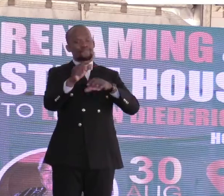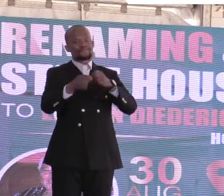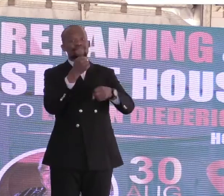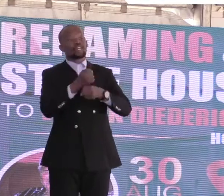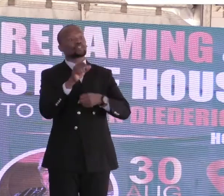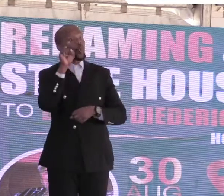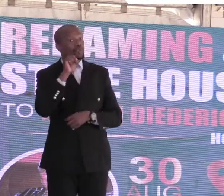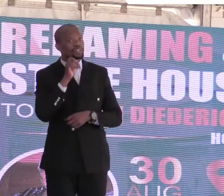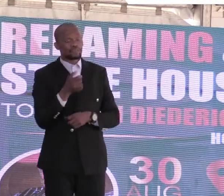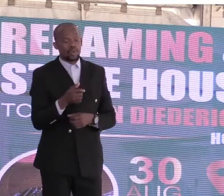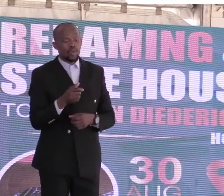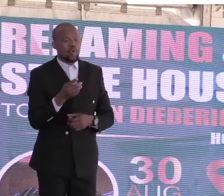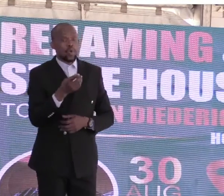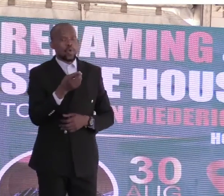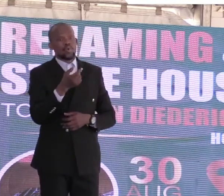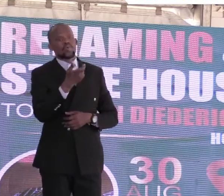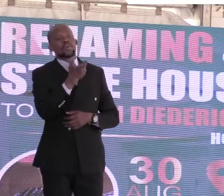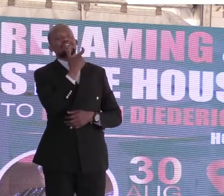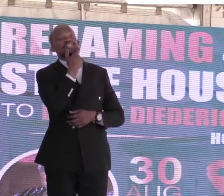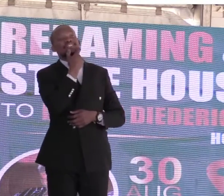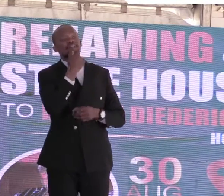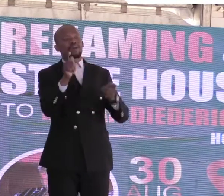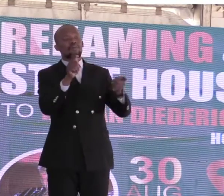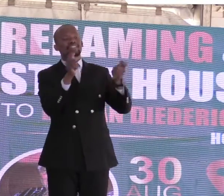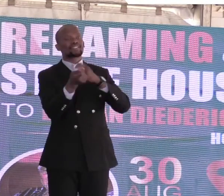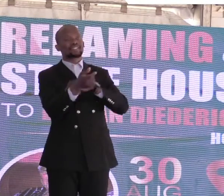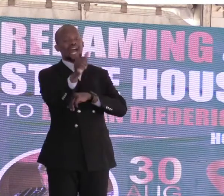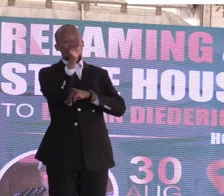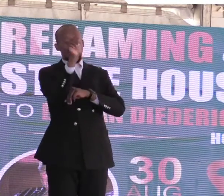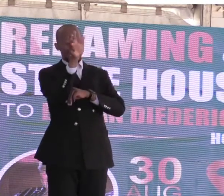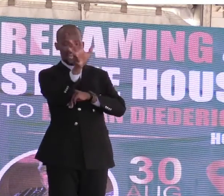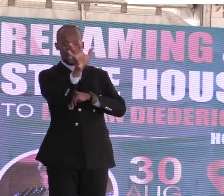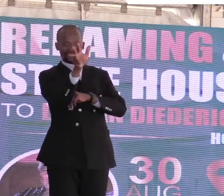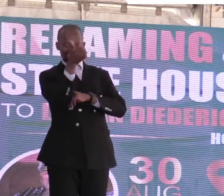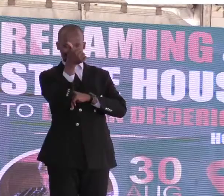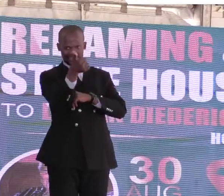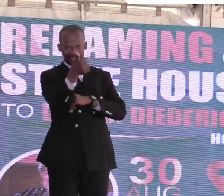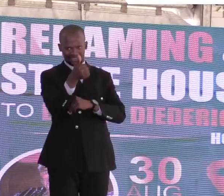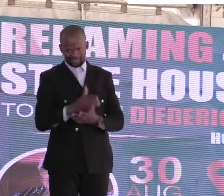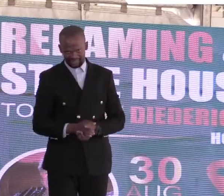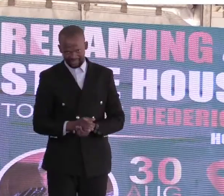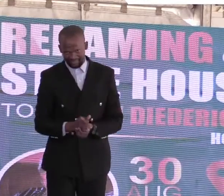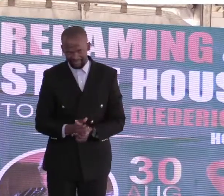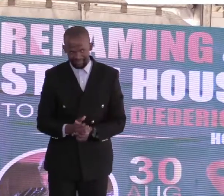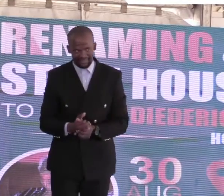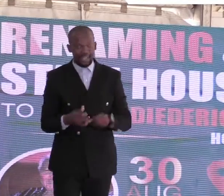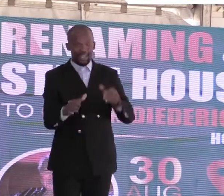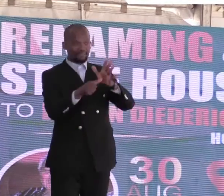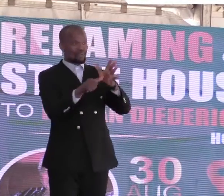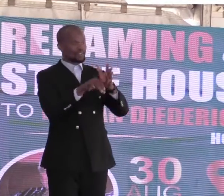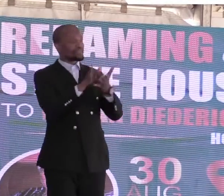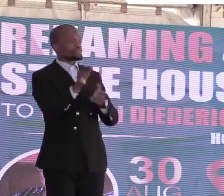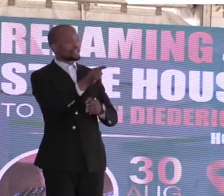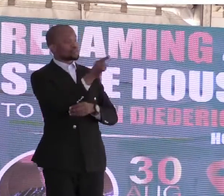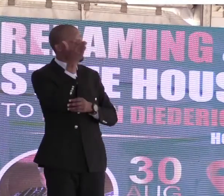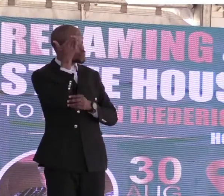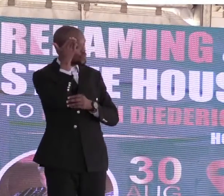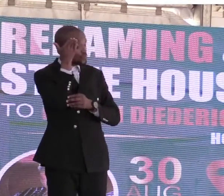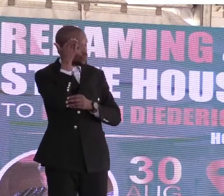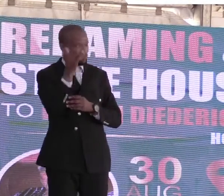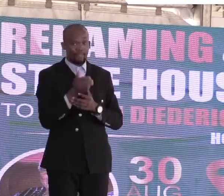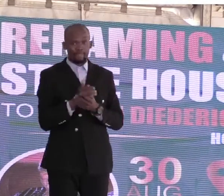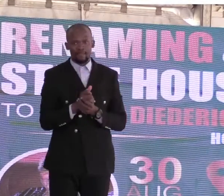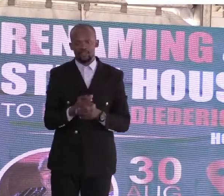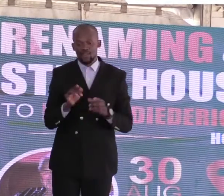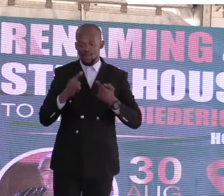told that in December she will be turning 96 years old. So it's important that we know and we always correct